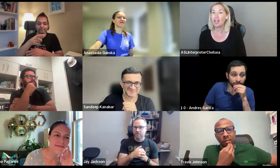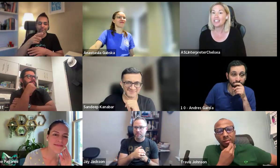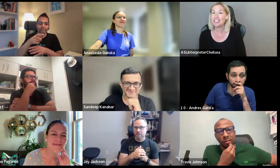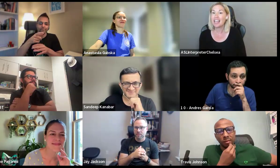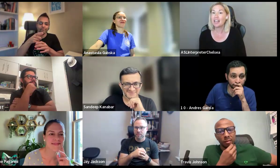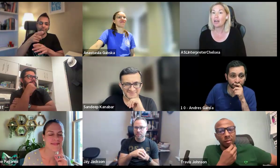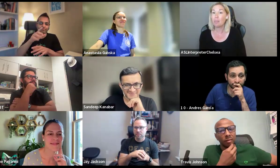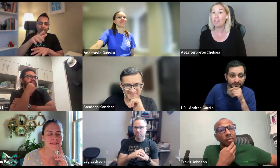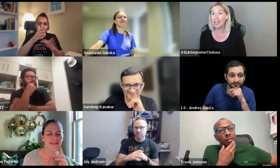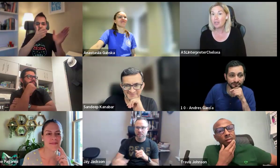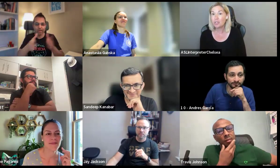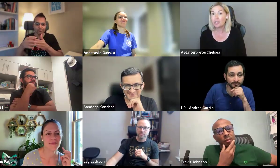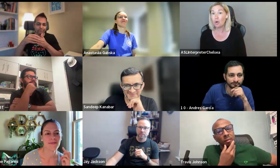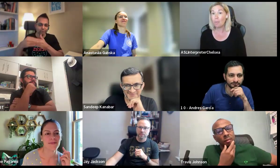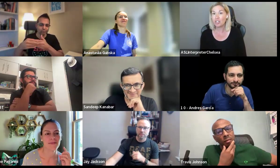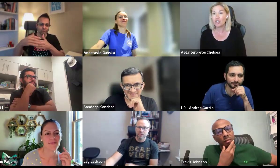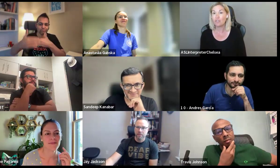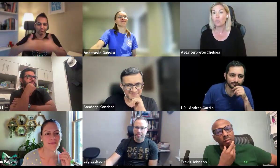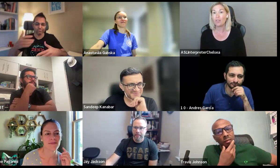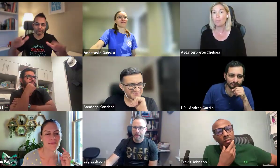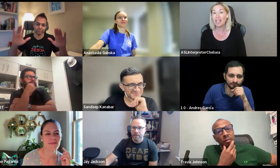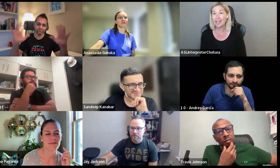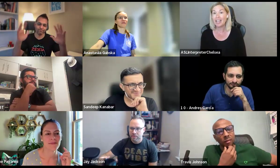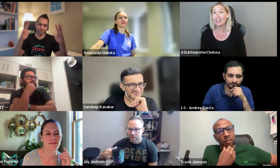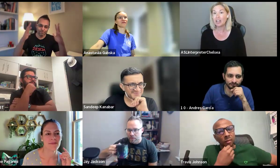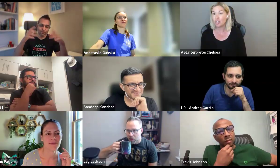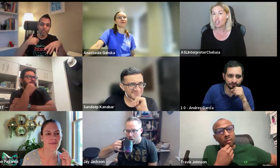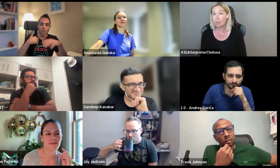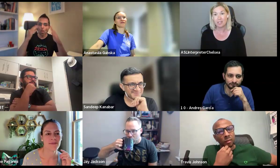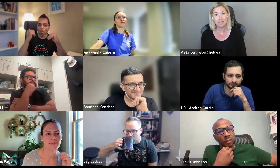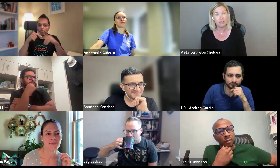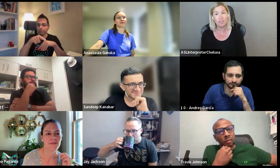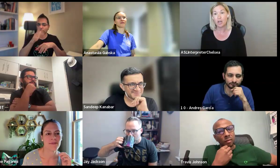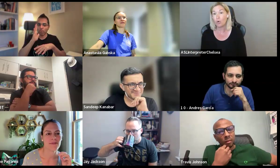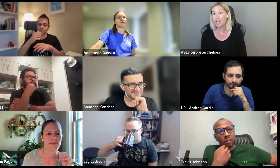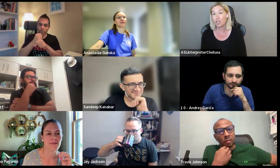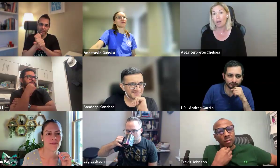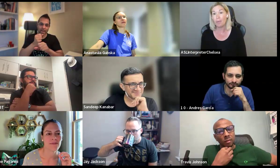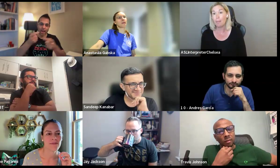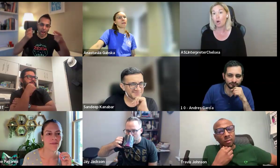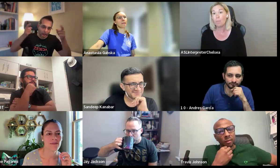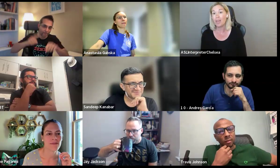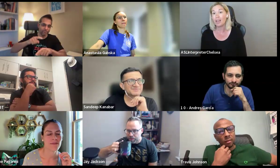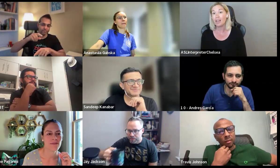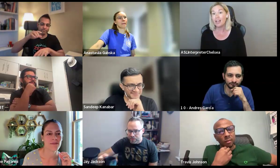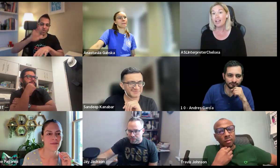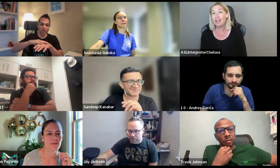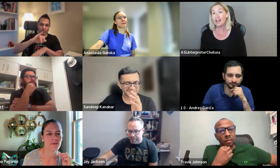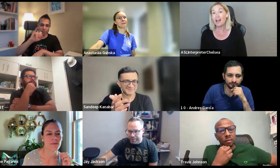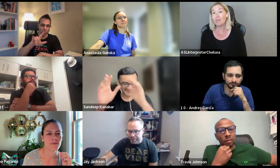Malad is saying, thank you so much just for the planning and leadership. You've done a great job, and I'm hoping that